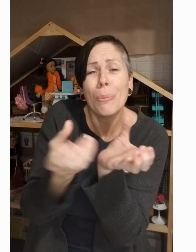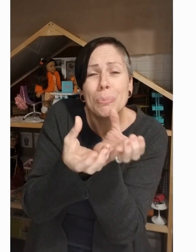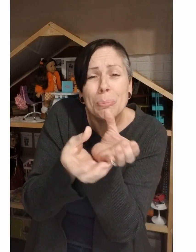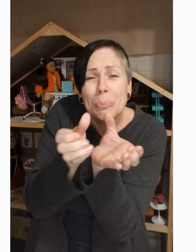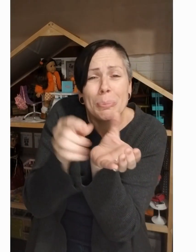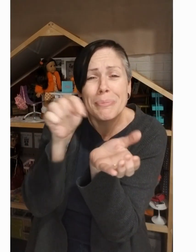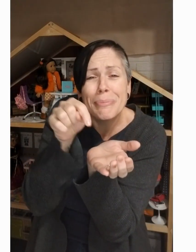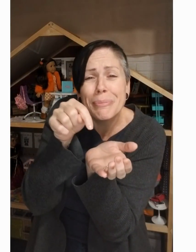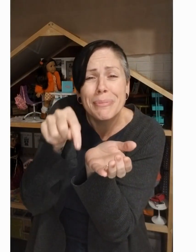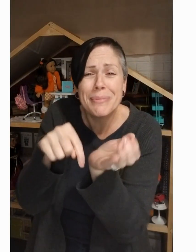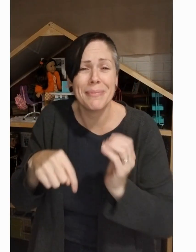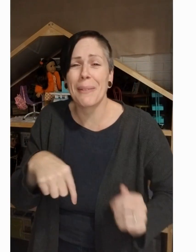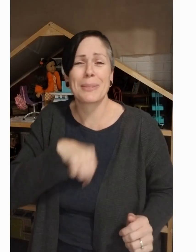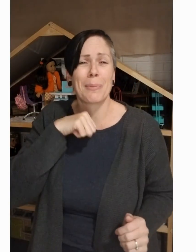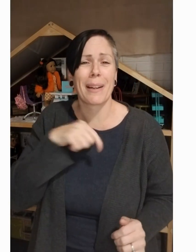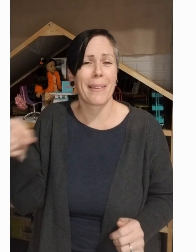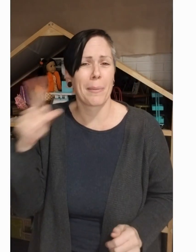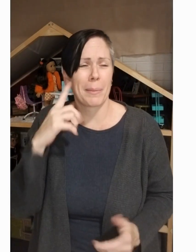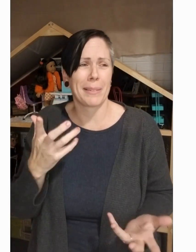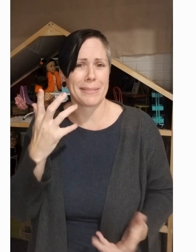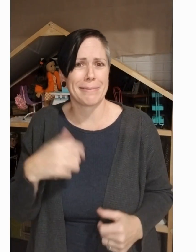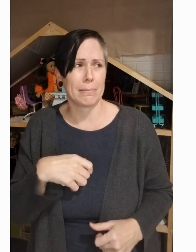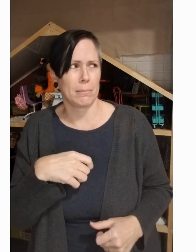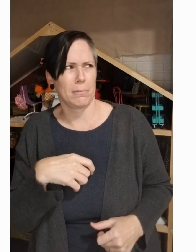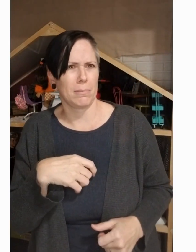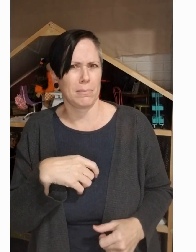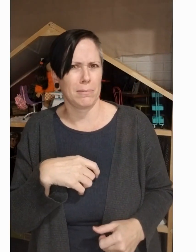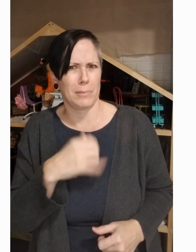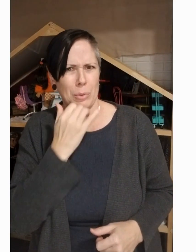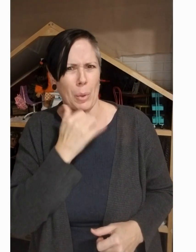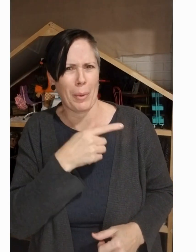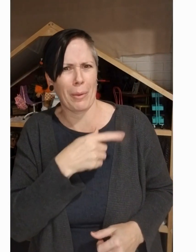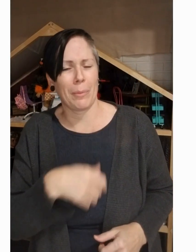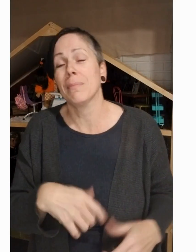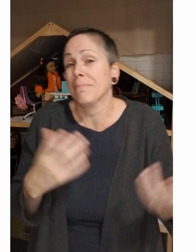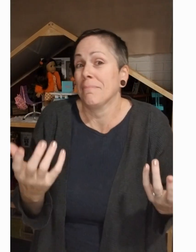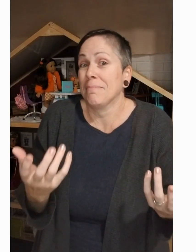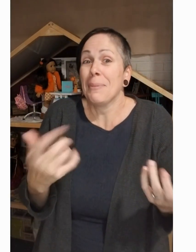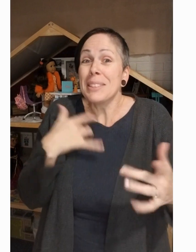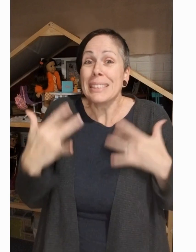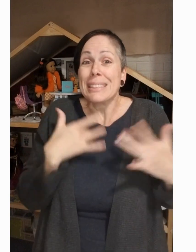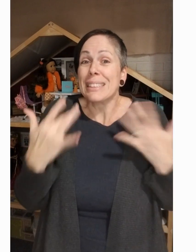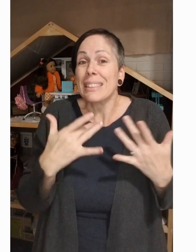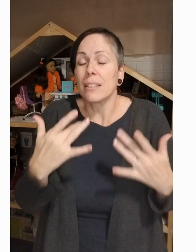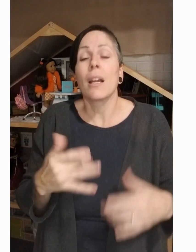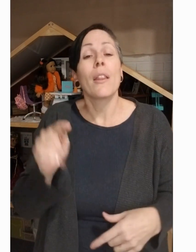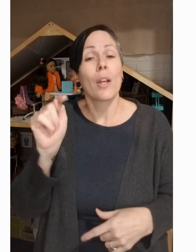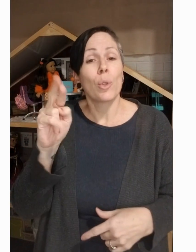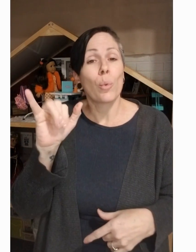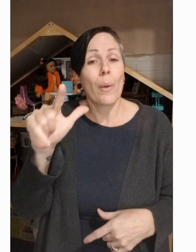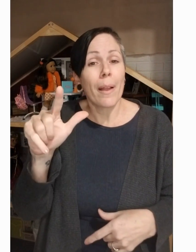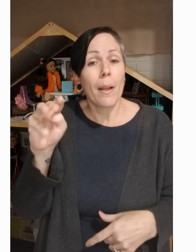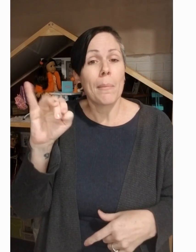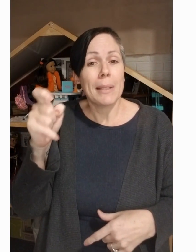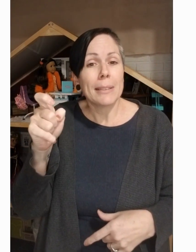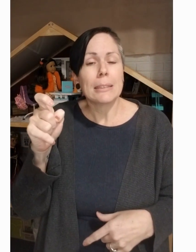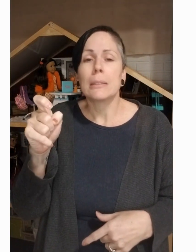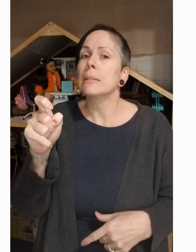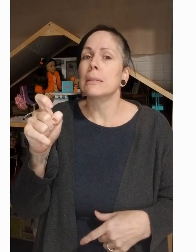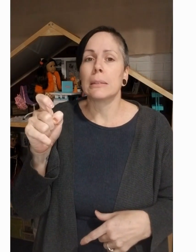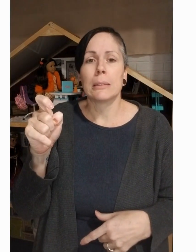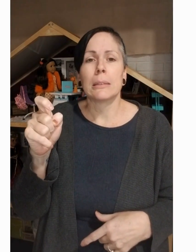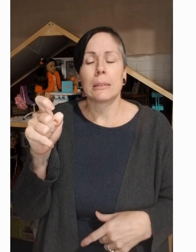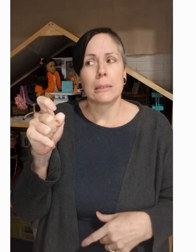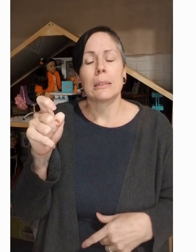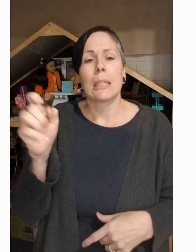was so proud of them. And then Chex Mix, almost as good as the trail mix. Like, I don't know. It's a